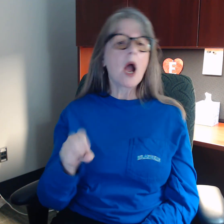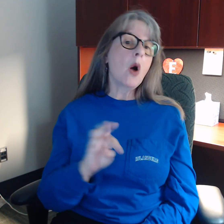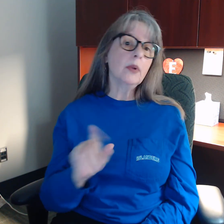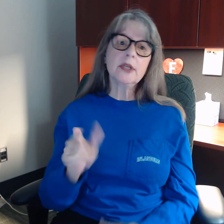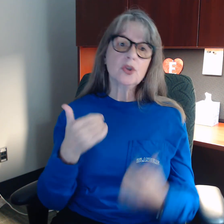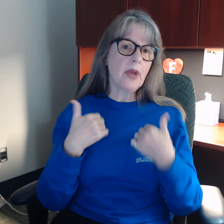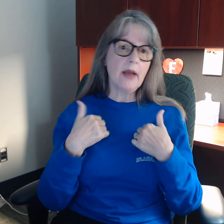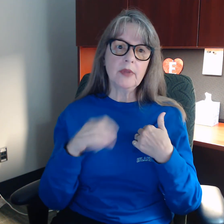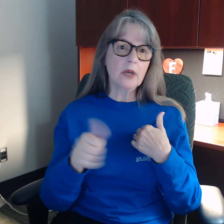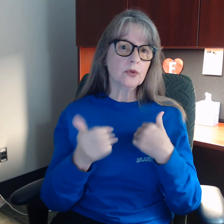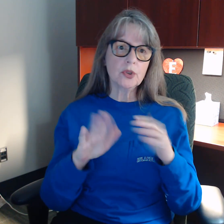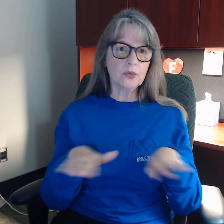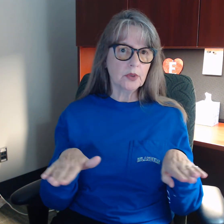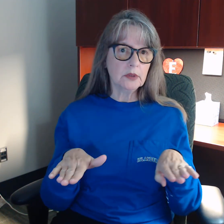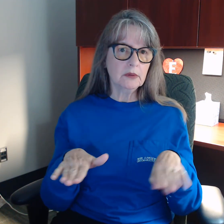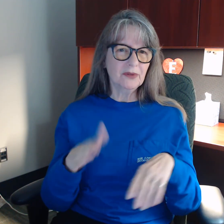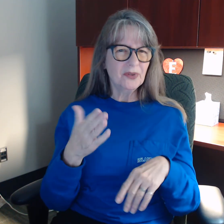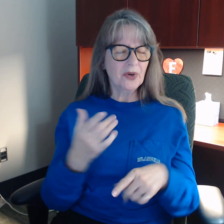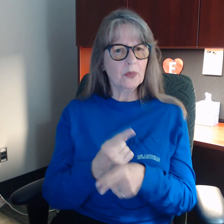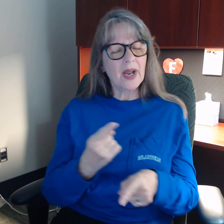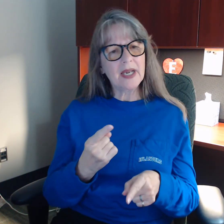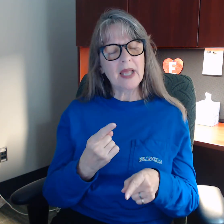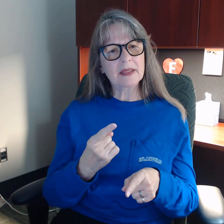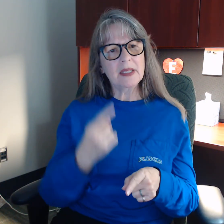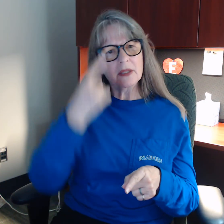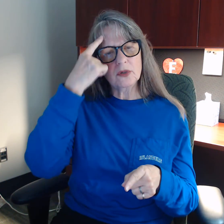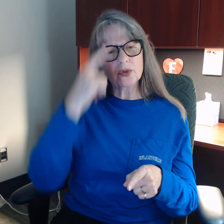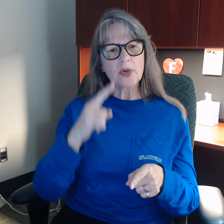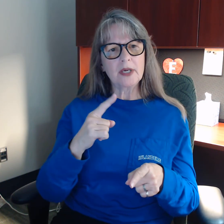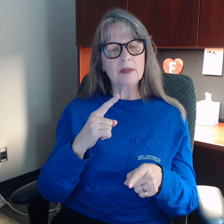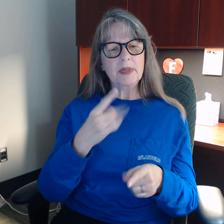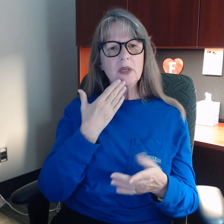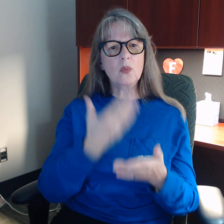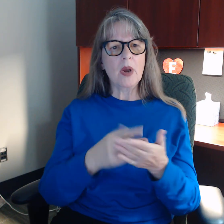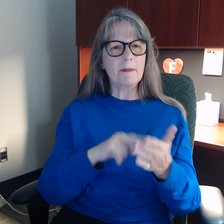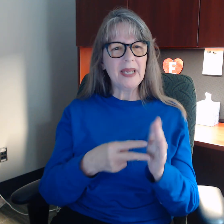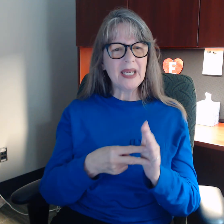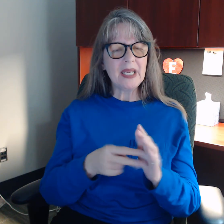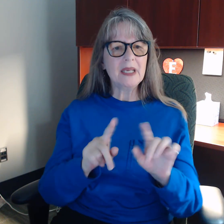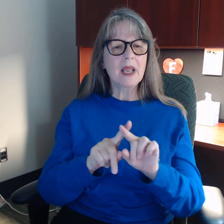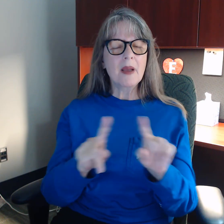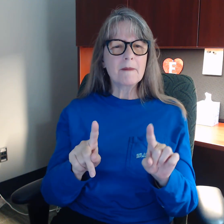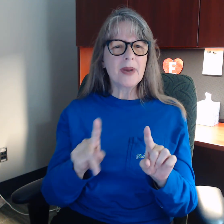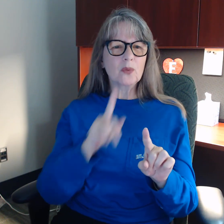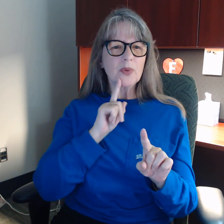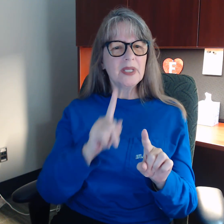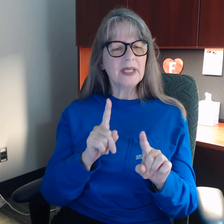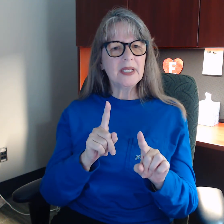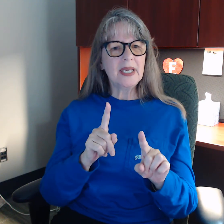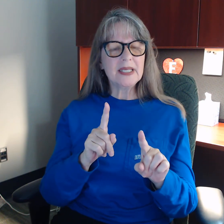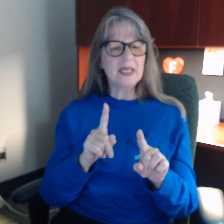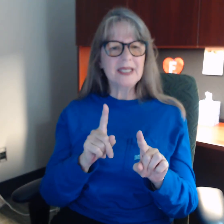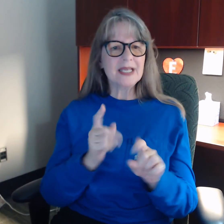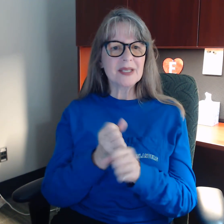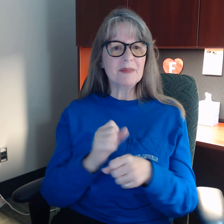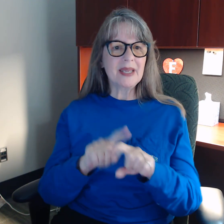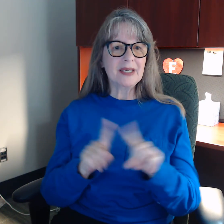well, at least you have the other children. Right? I think they're trying to be well-meaning, but really it doesn't make a